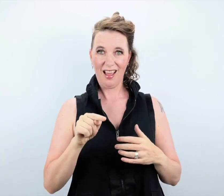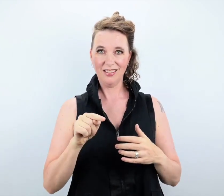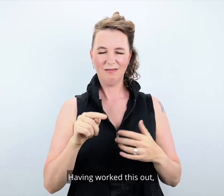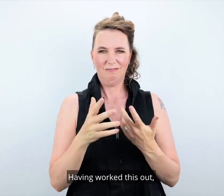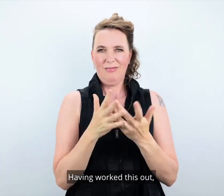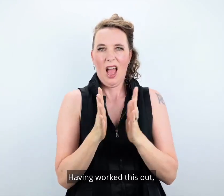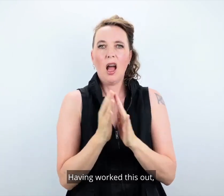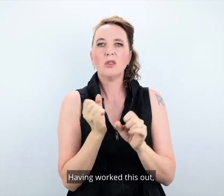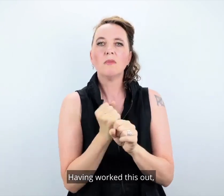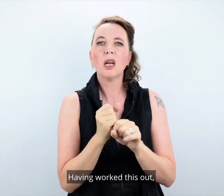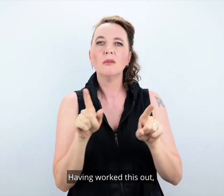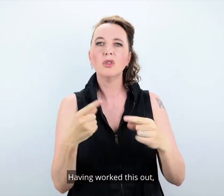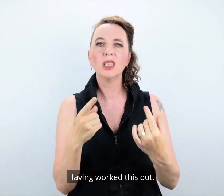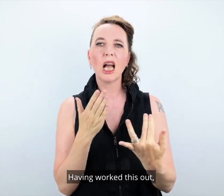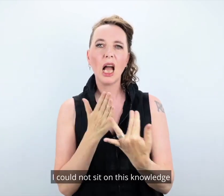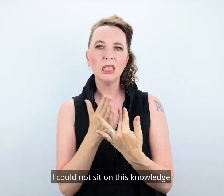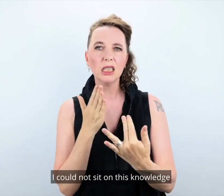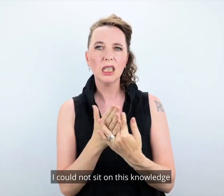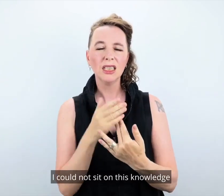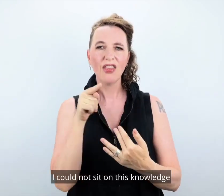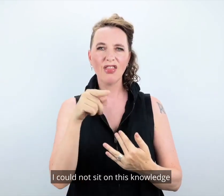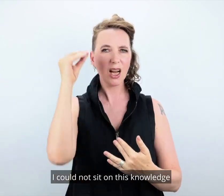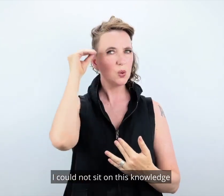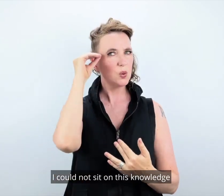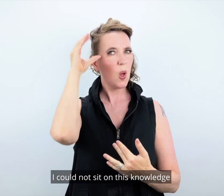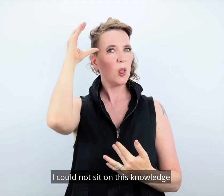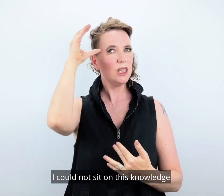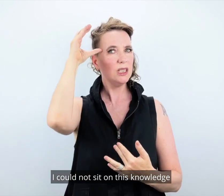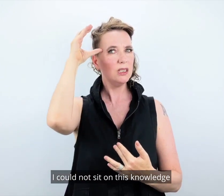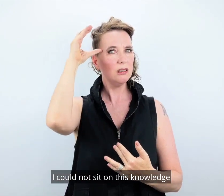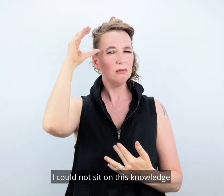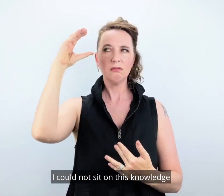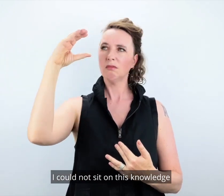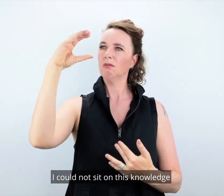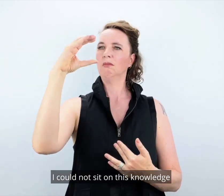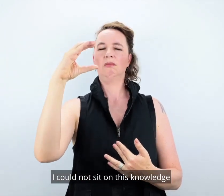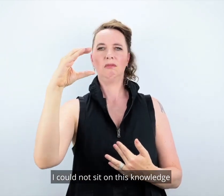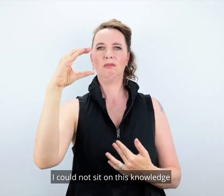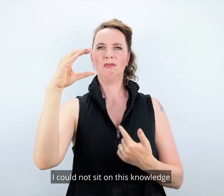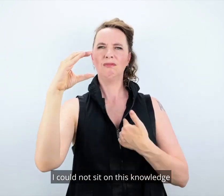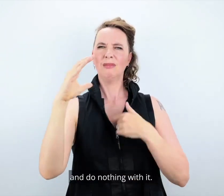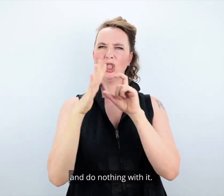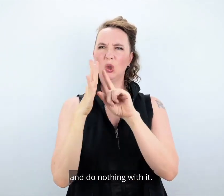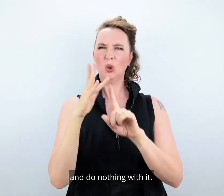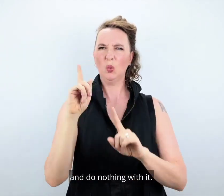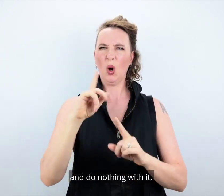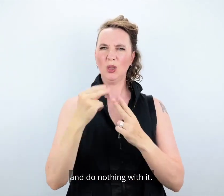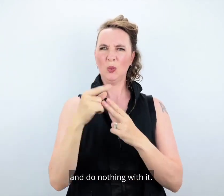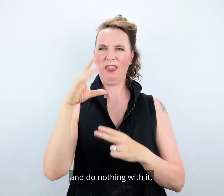Having worked this out I could not sit on this knowledge and do nothing with it.